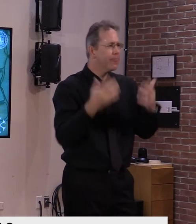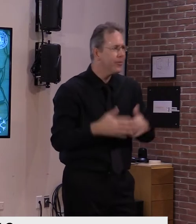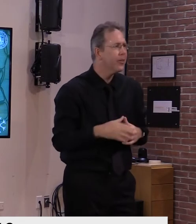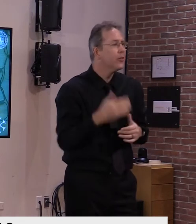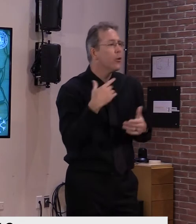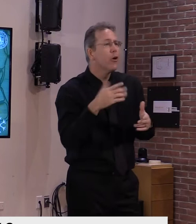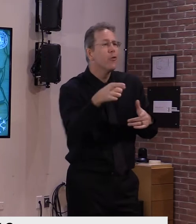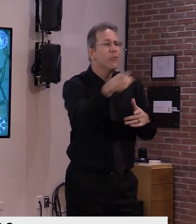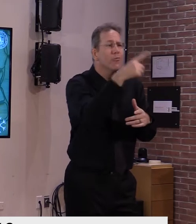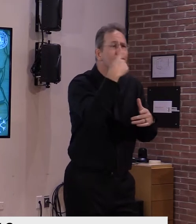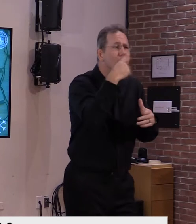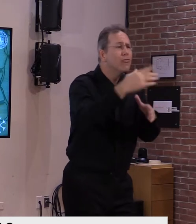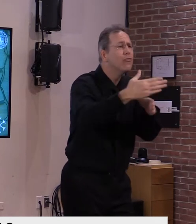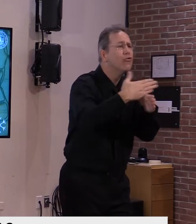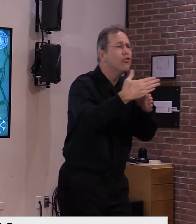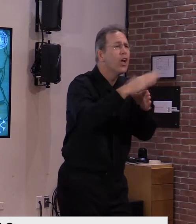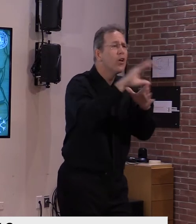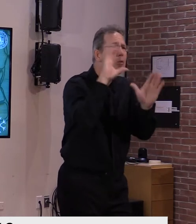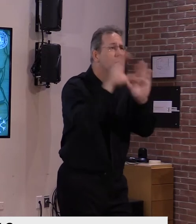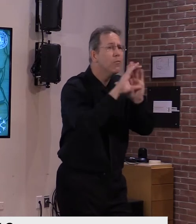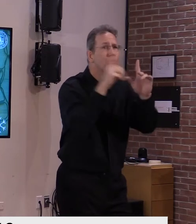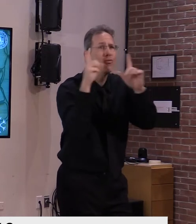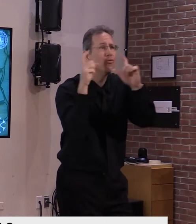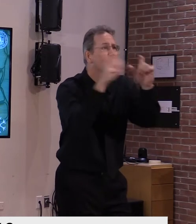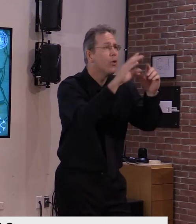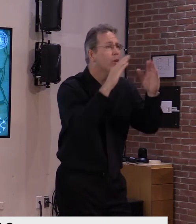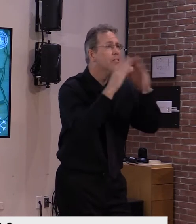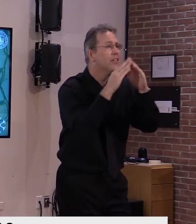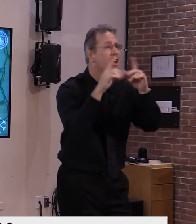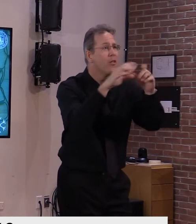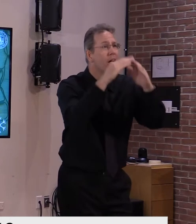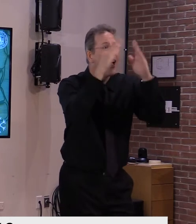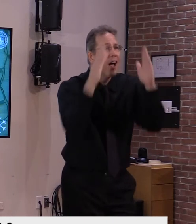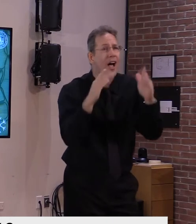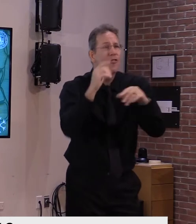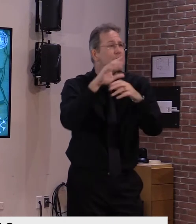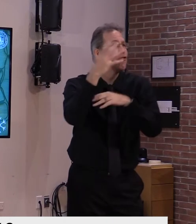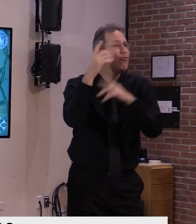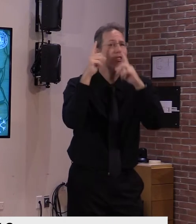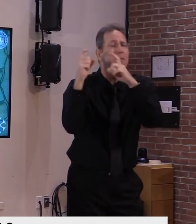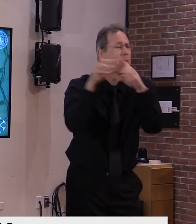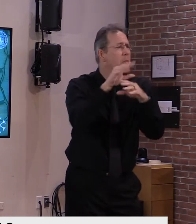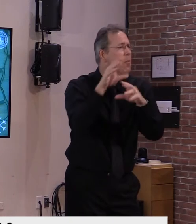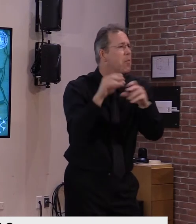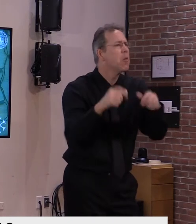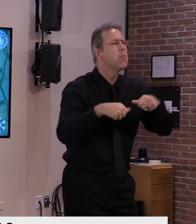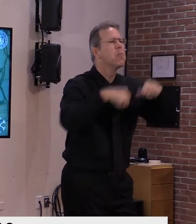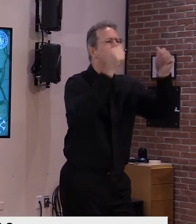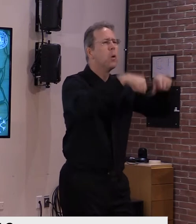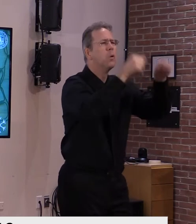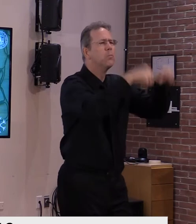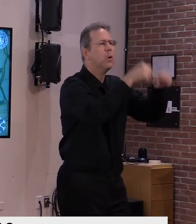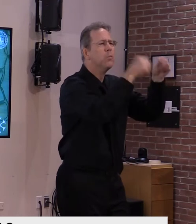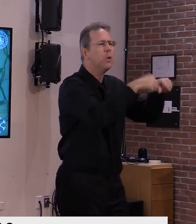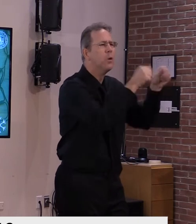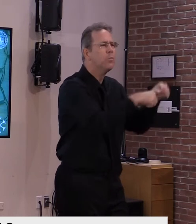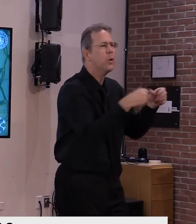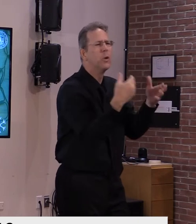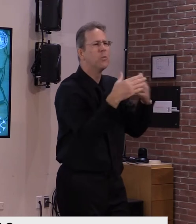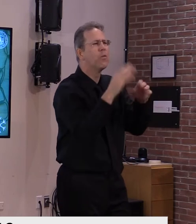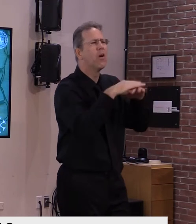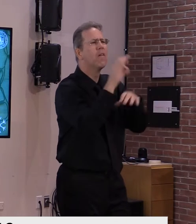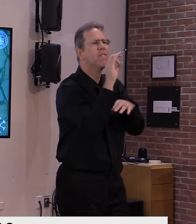and videos of your homes and favorite decorations on Twitter, Facebook, and Instagram by using the